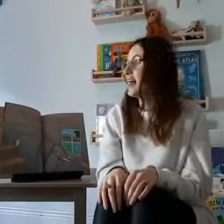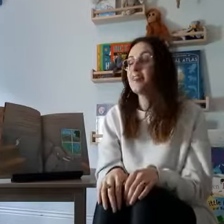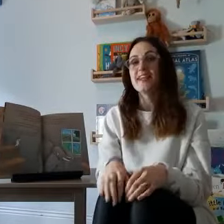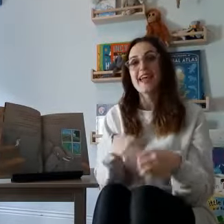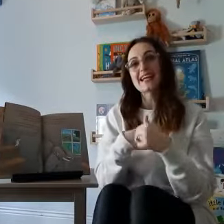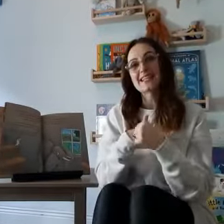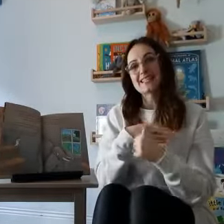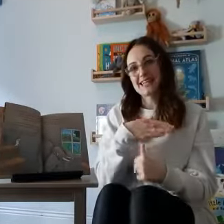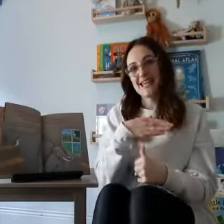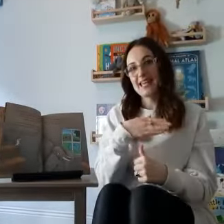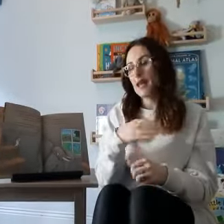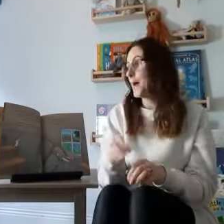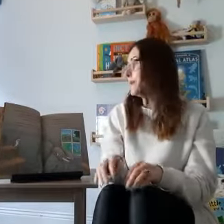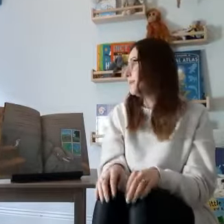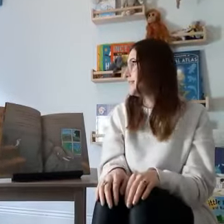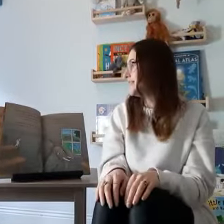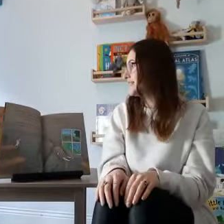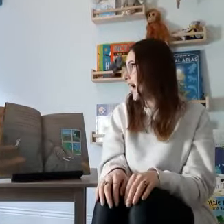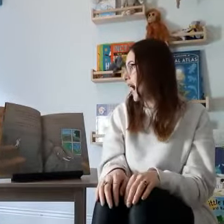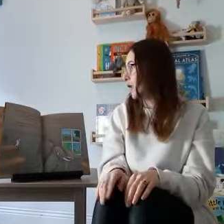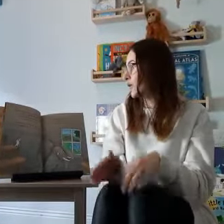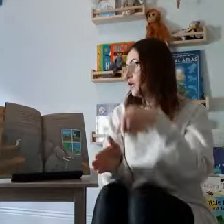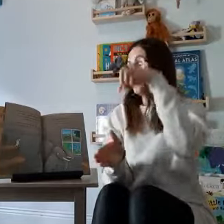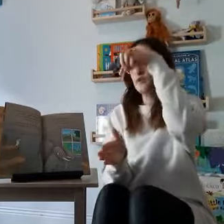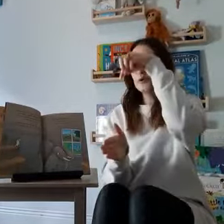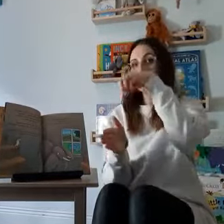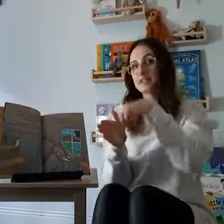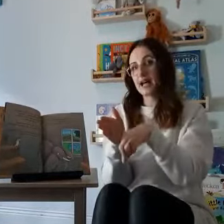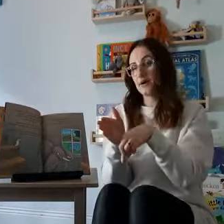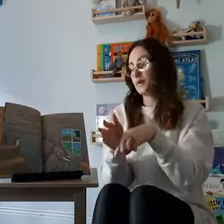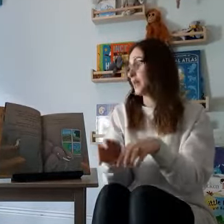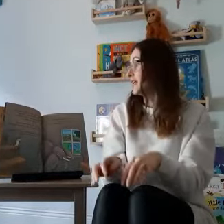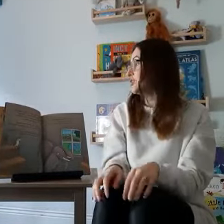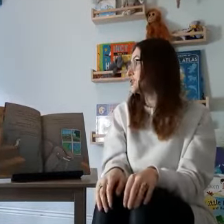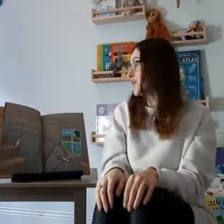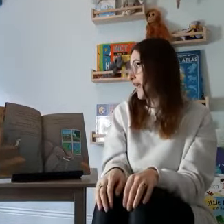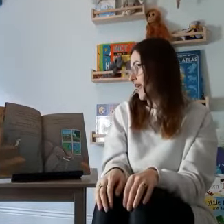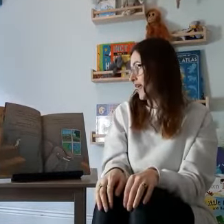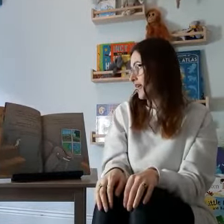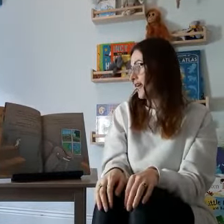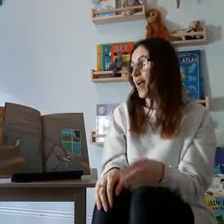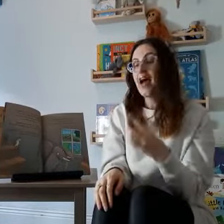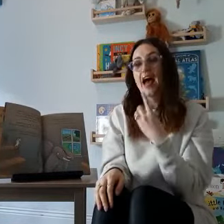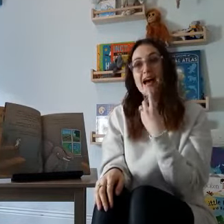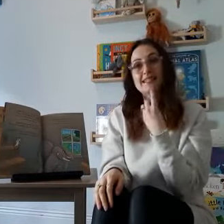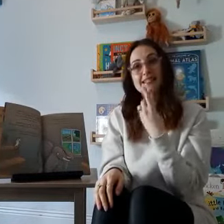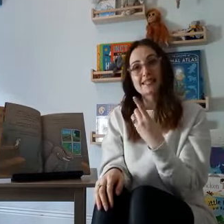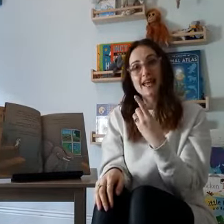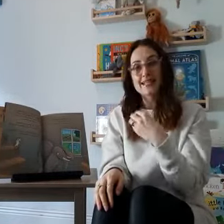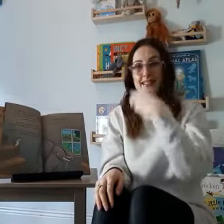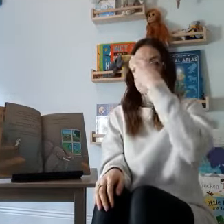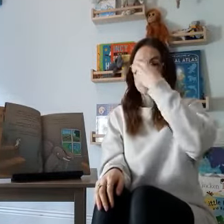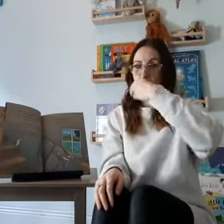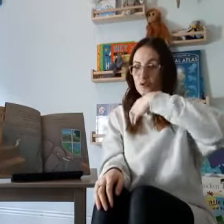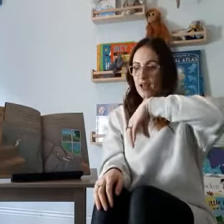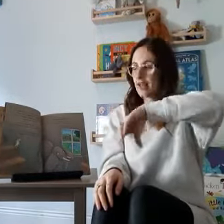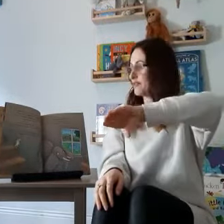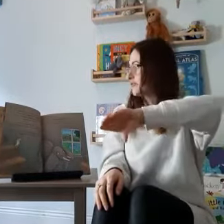The next day, Mrs. Owl flew down to the hay and said to